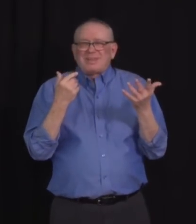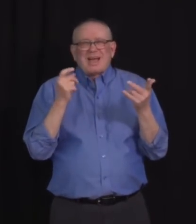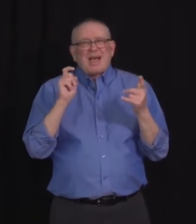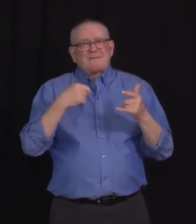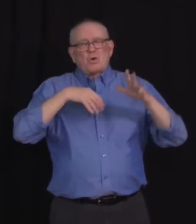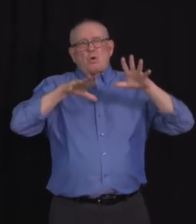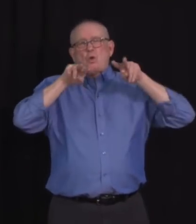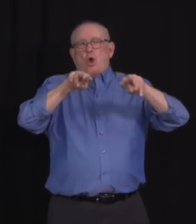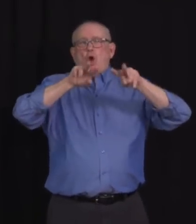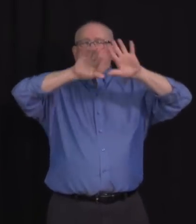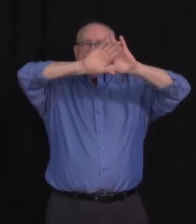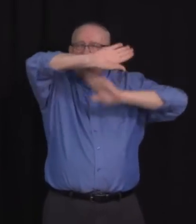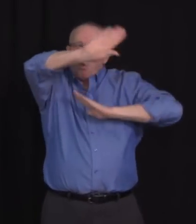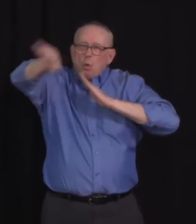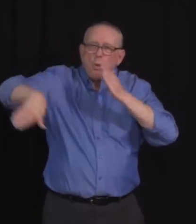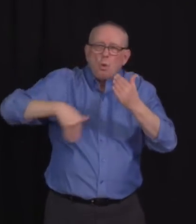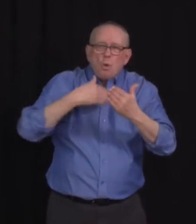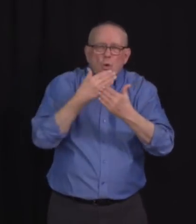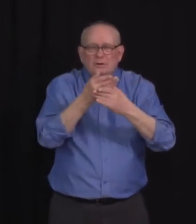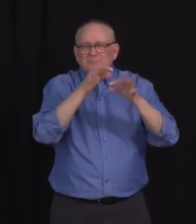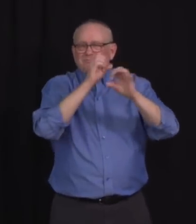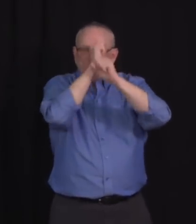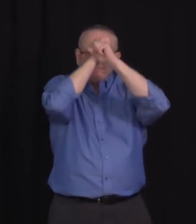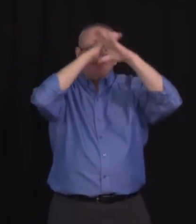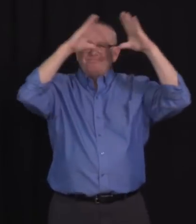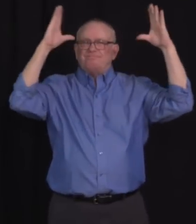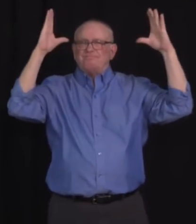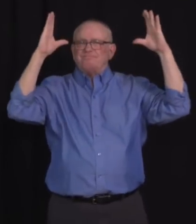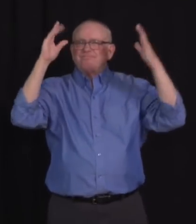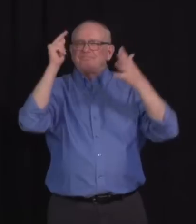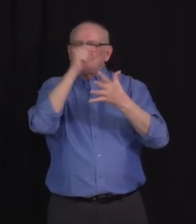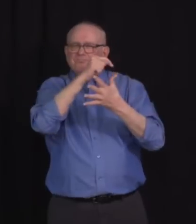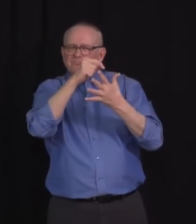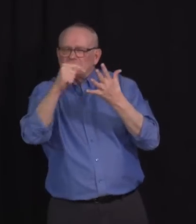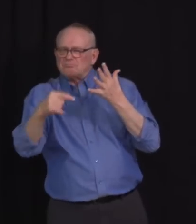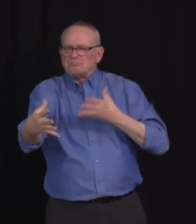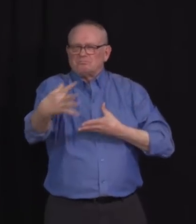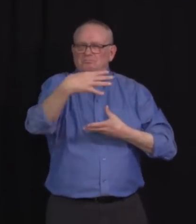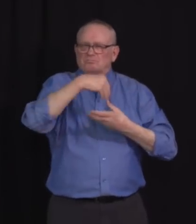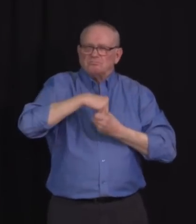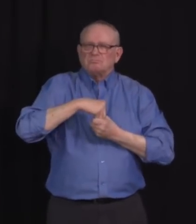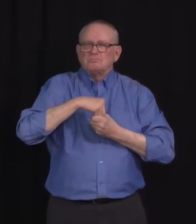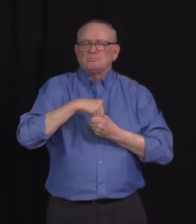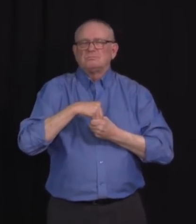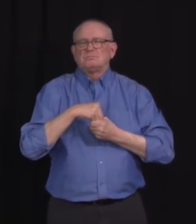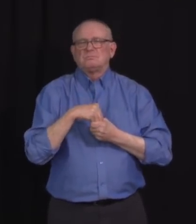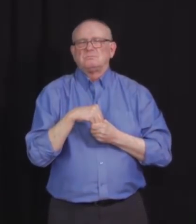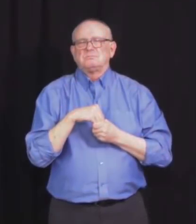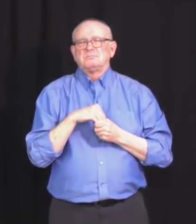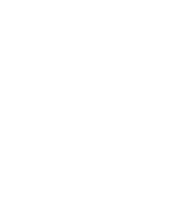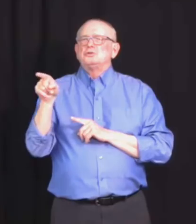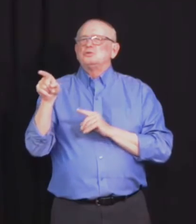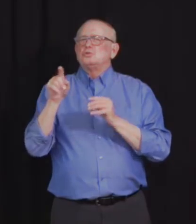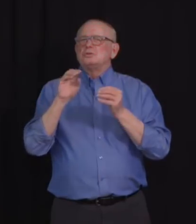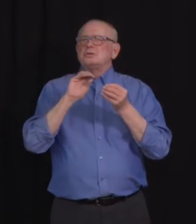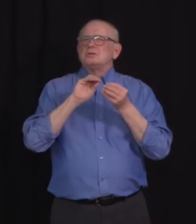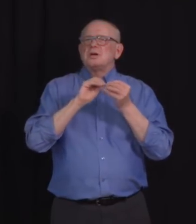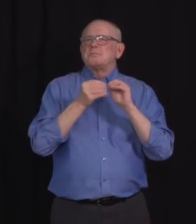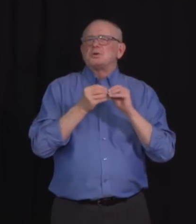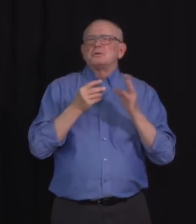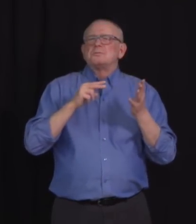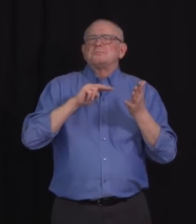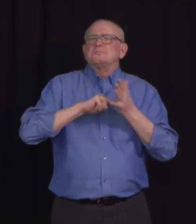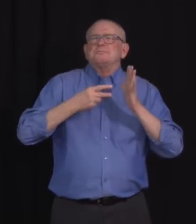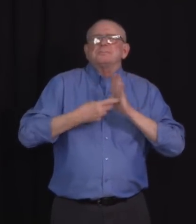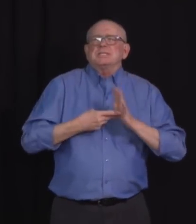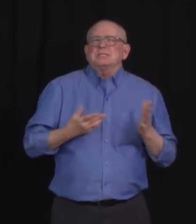a combination of all of those factors before we're able to make good decisions about what kinds of things may be necessary.